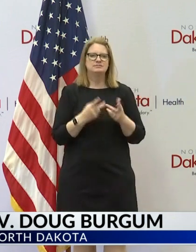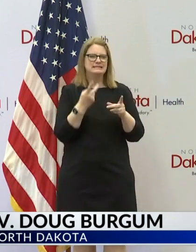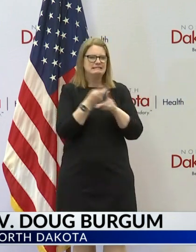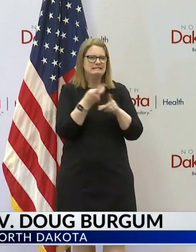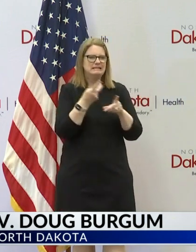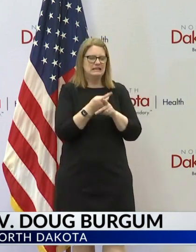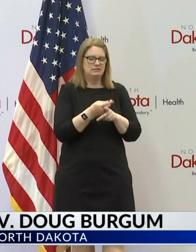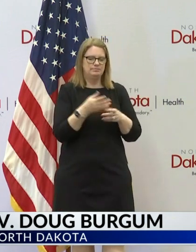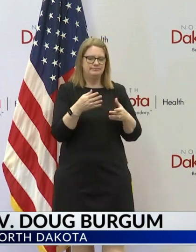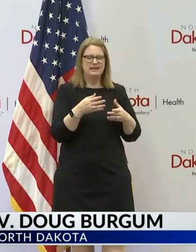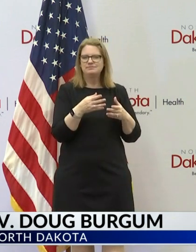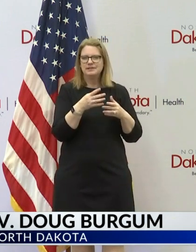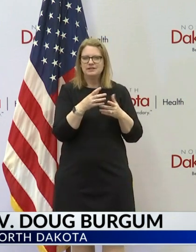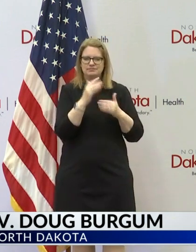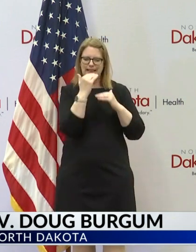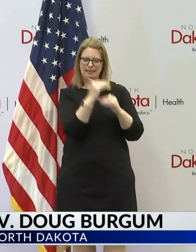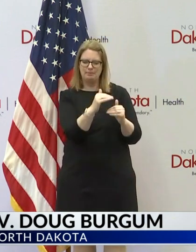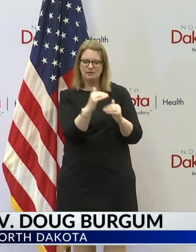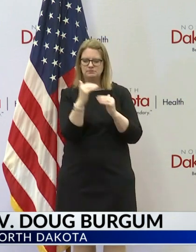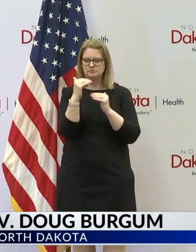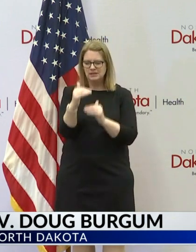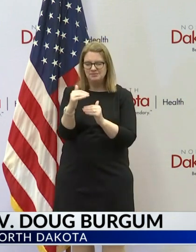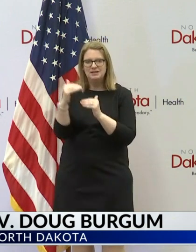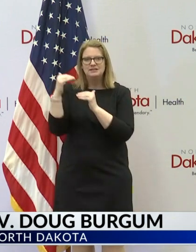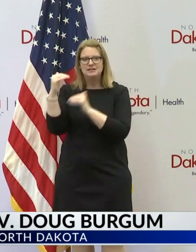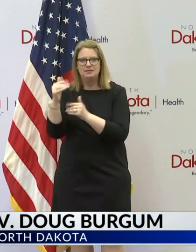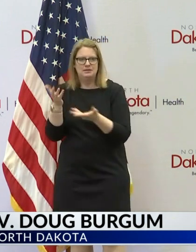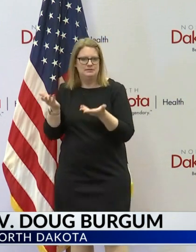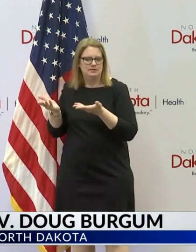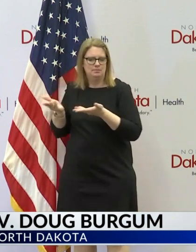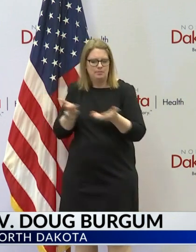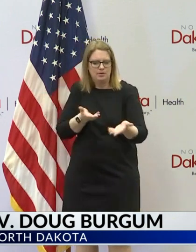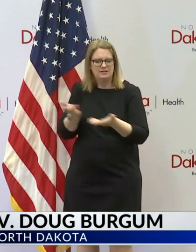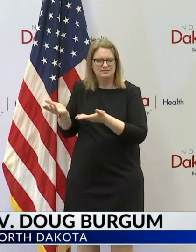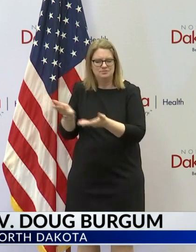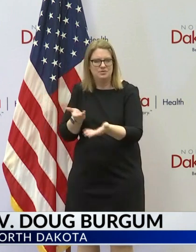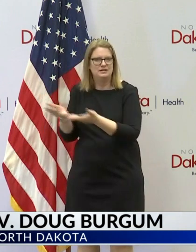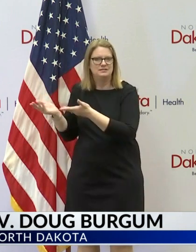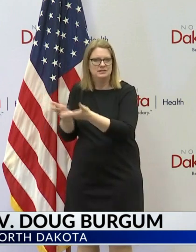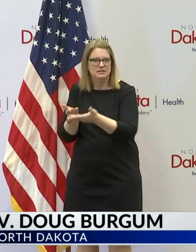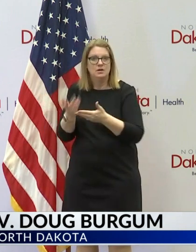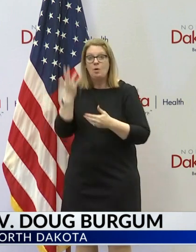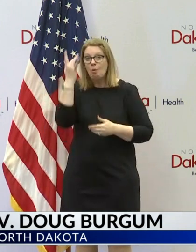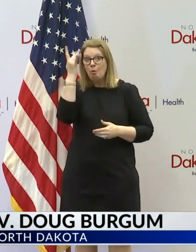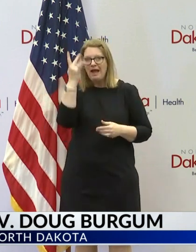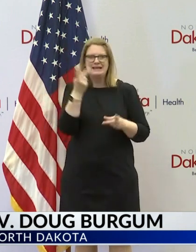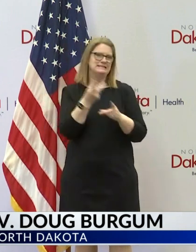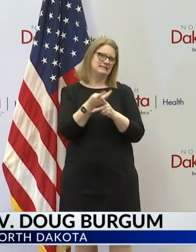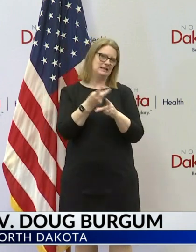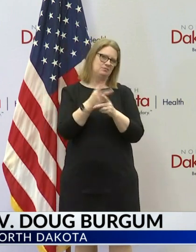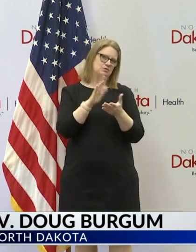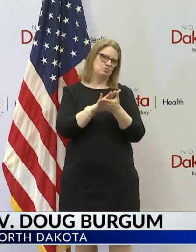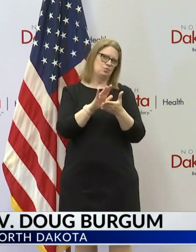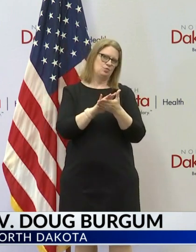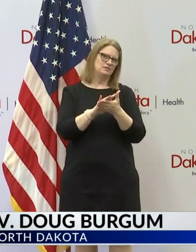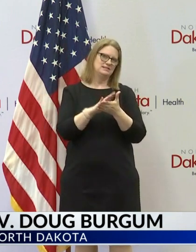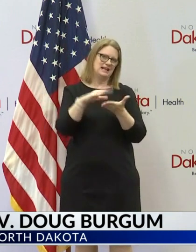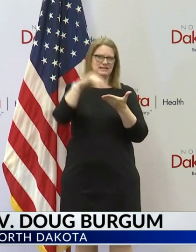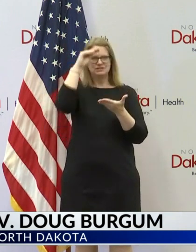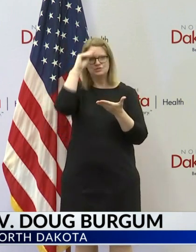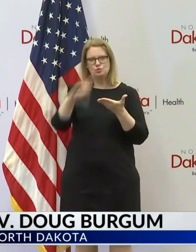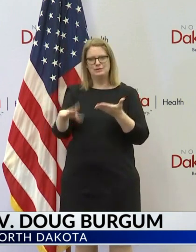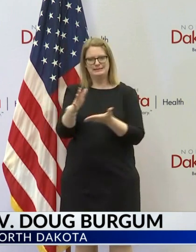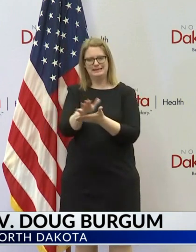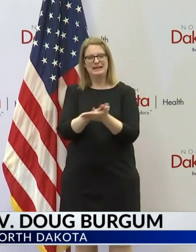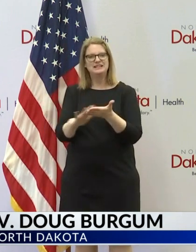distance, and do that in a smart way to keep your students and your schools in good shape as we head into their